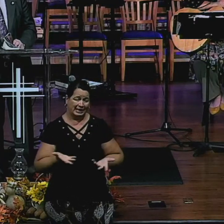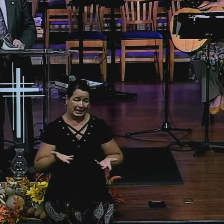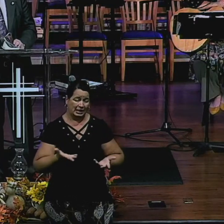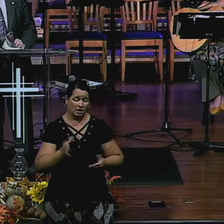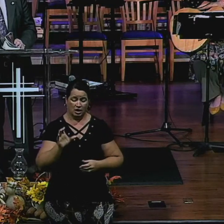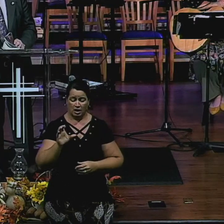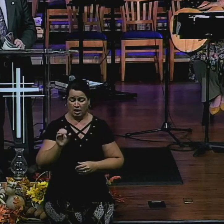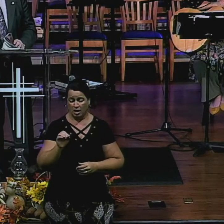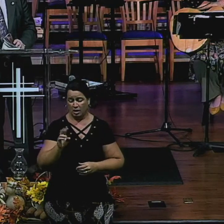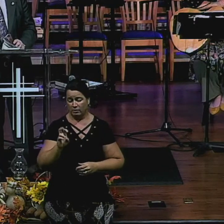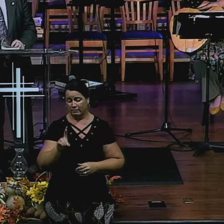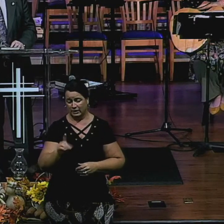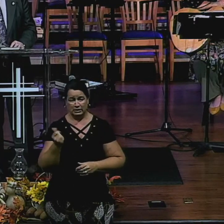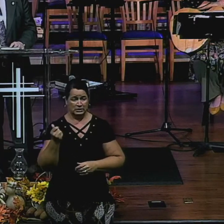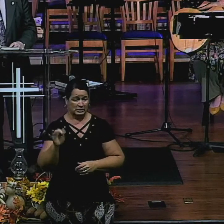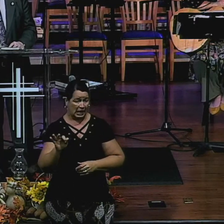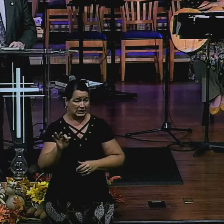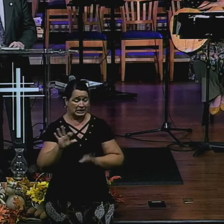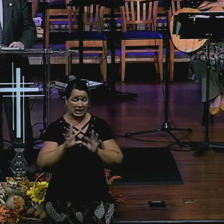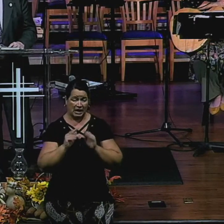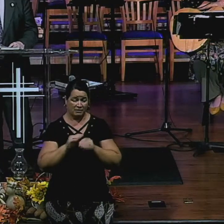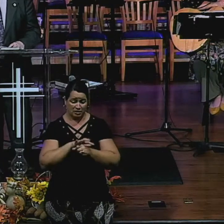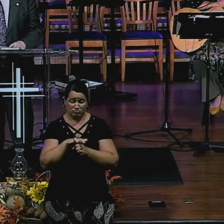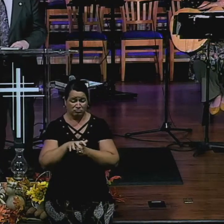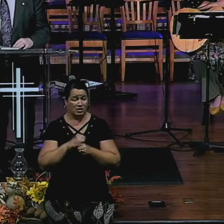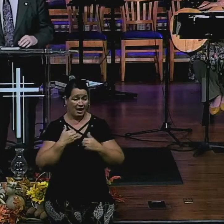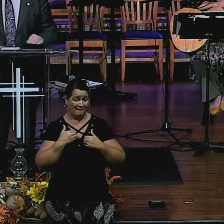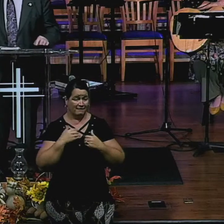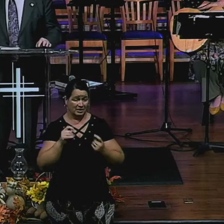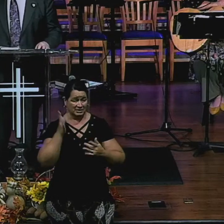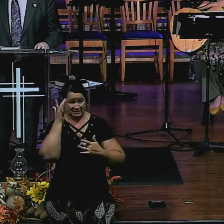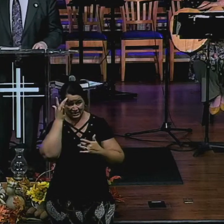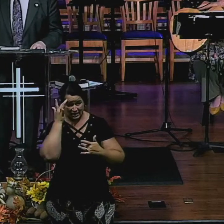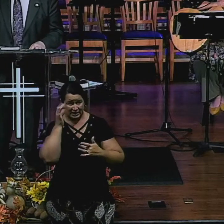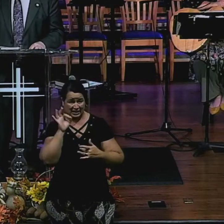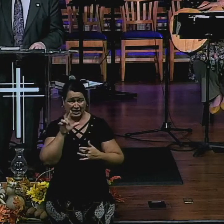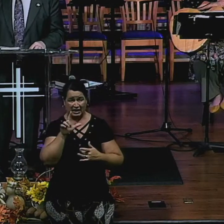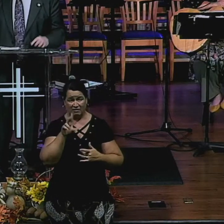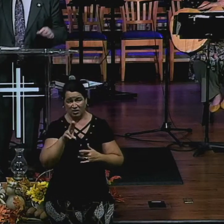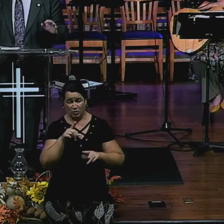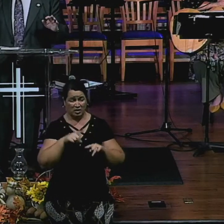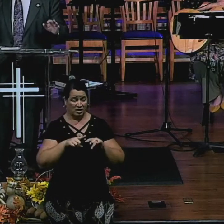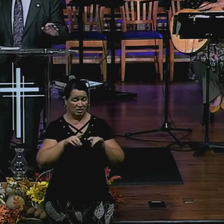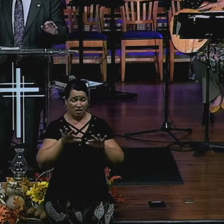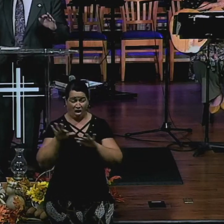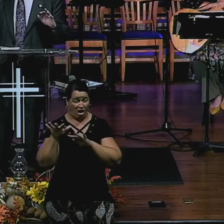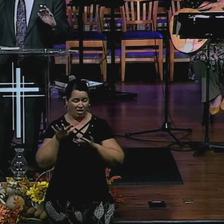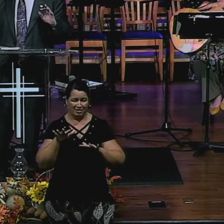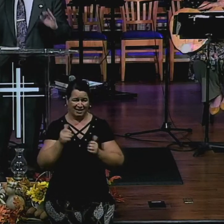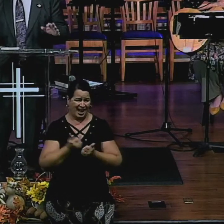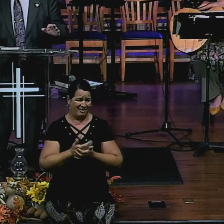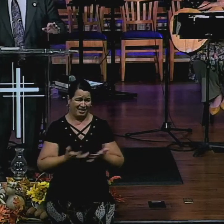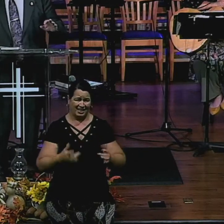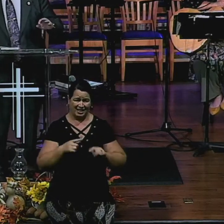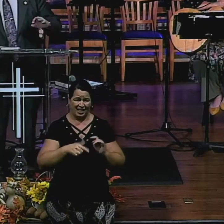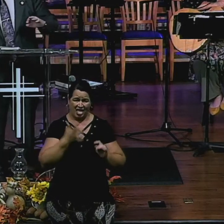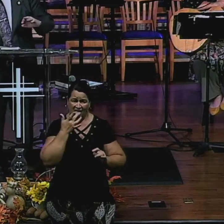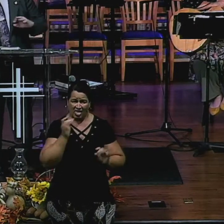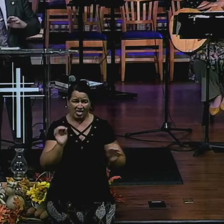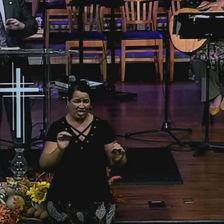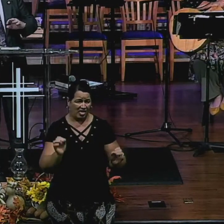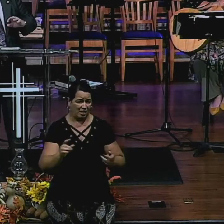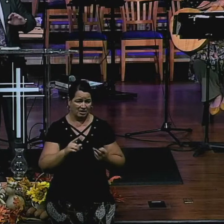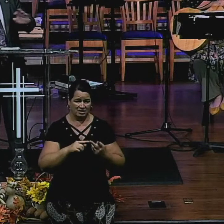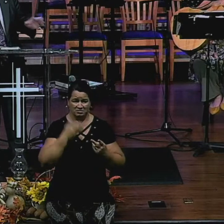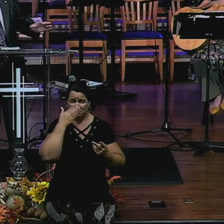His whole family has it, and he said, man, we are sick. We are like, got the flu. We got the whole deal. We can't taste anything. We